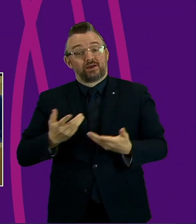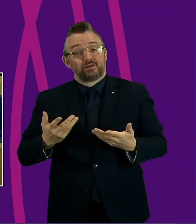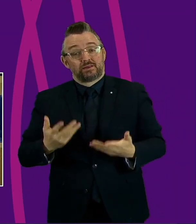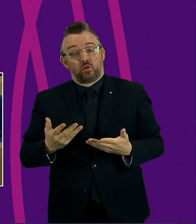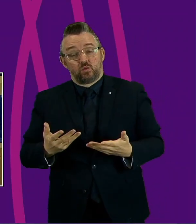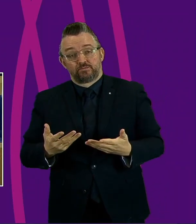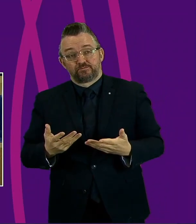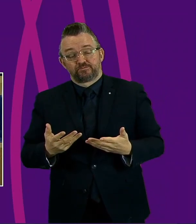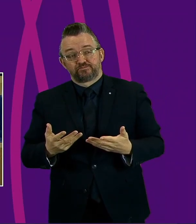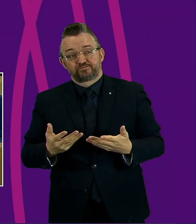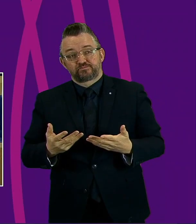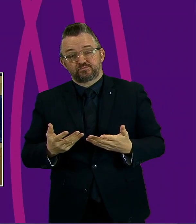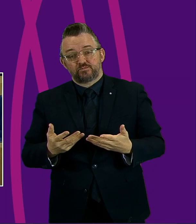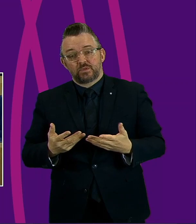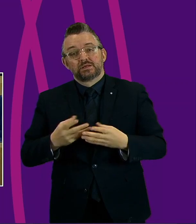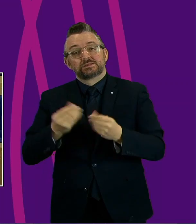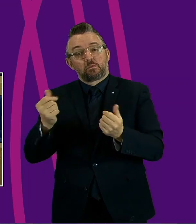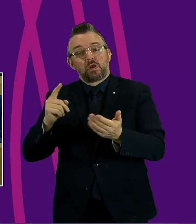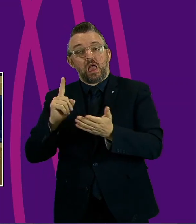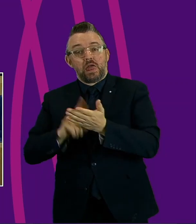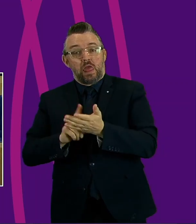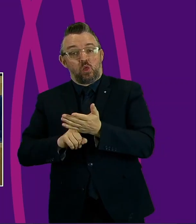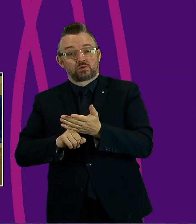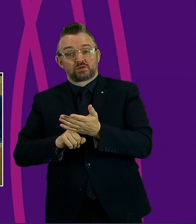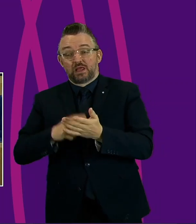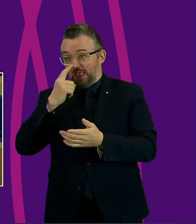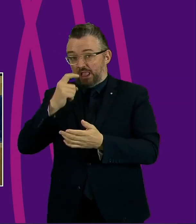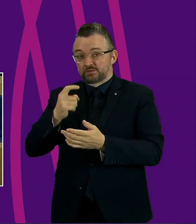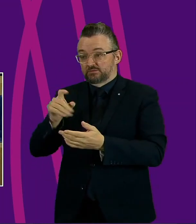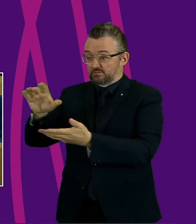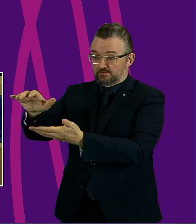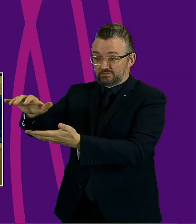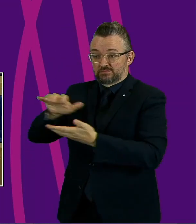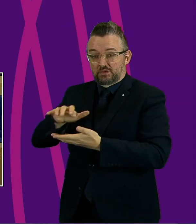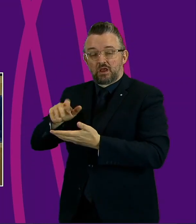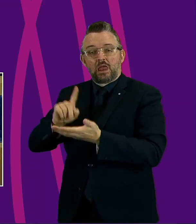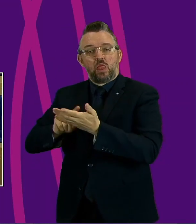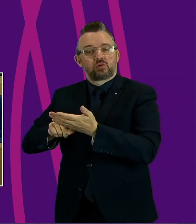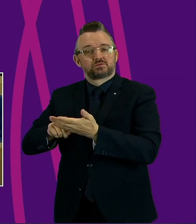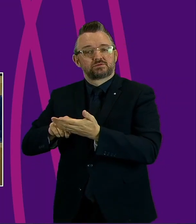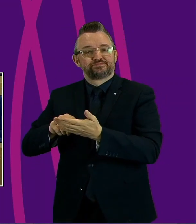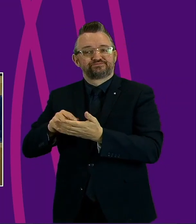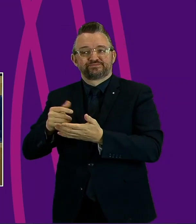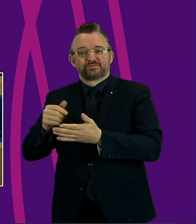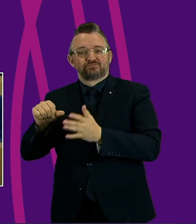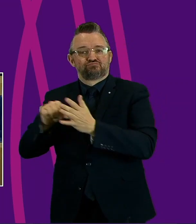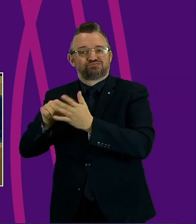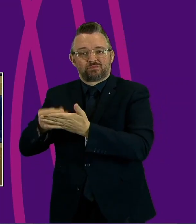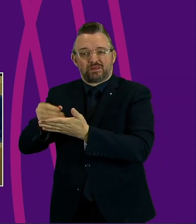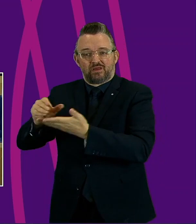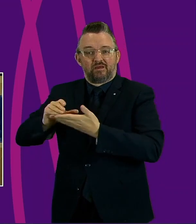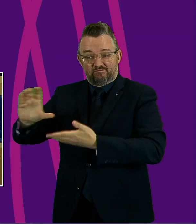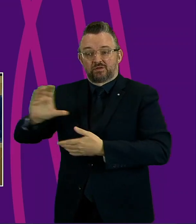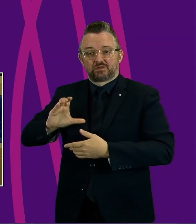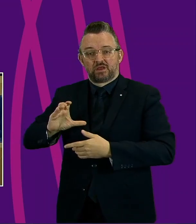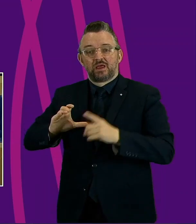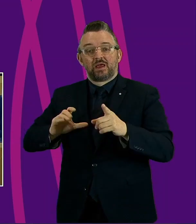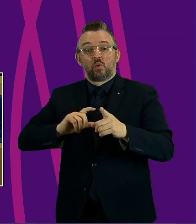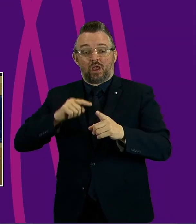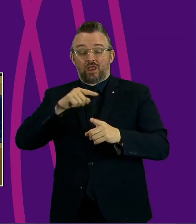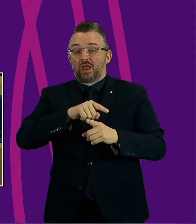that even some landlords who can access the government's landlord hardship fund may say that their tenants are increasing their